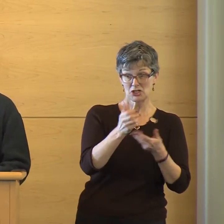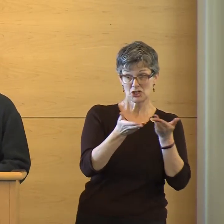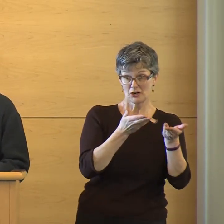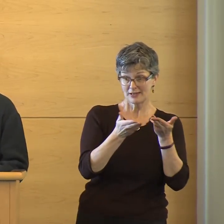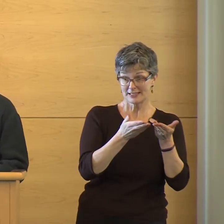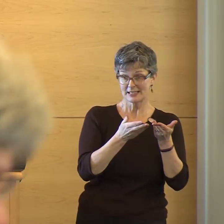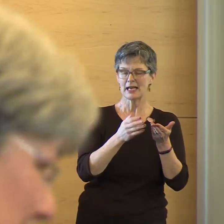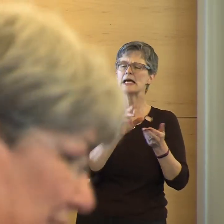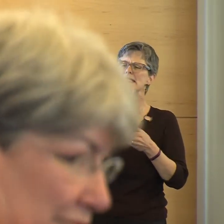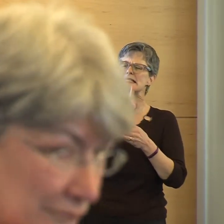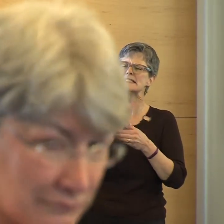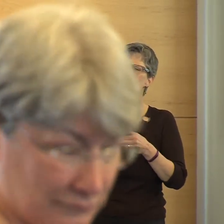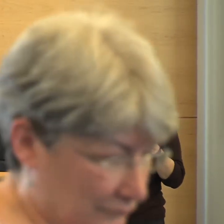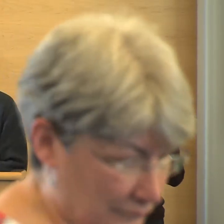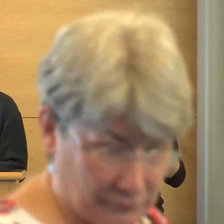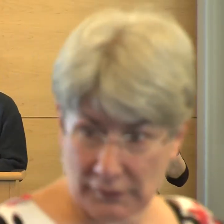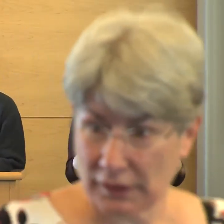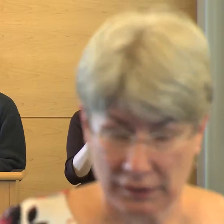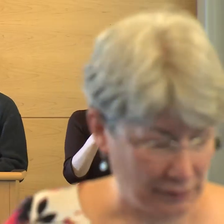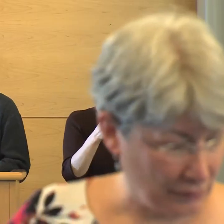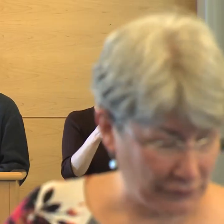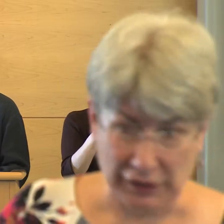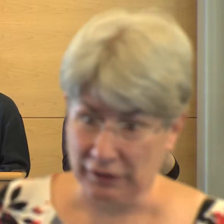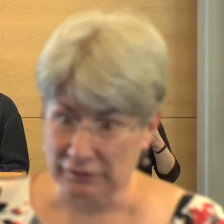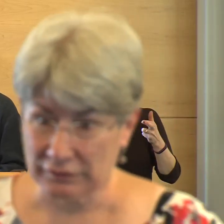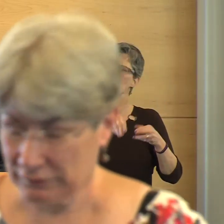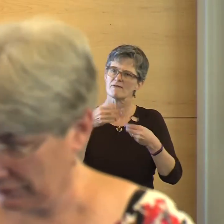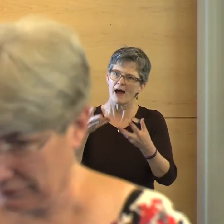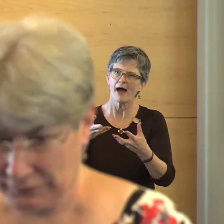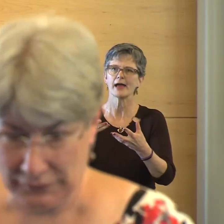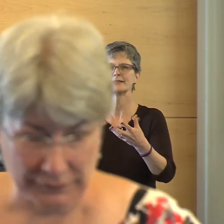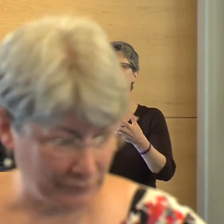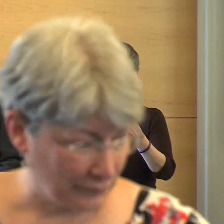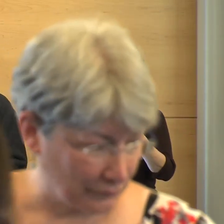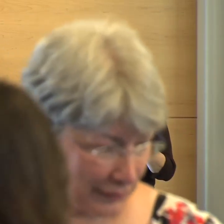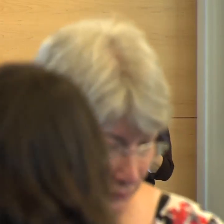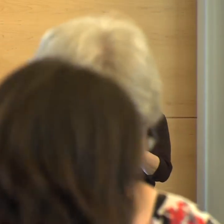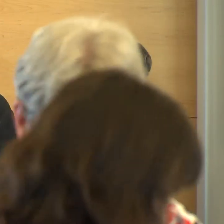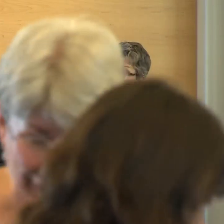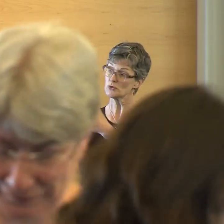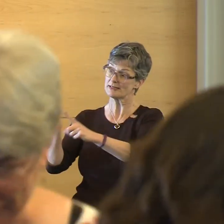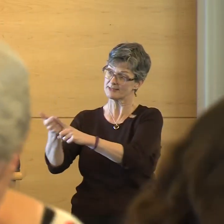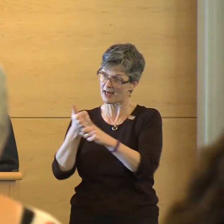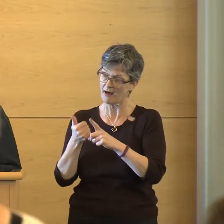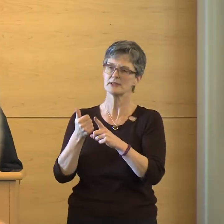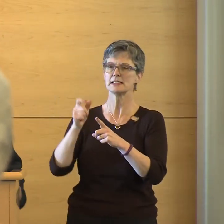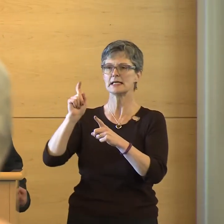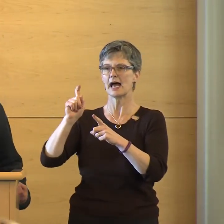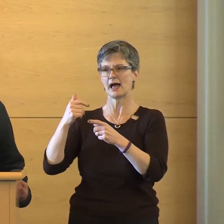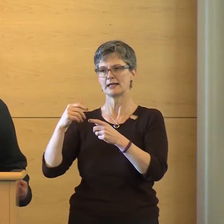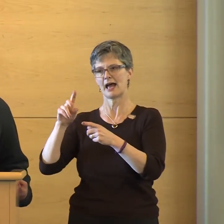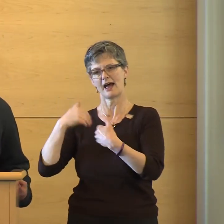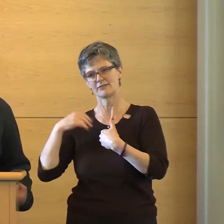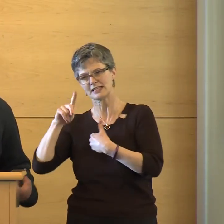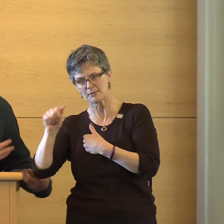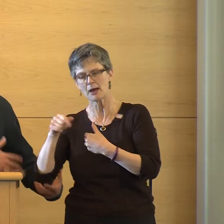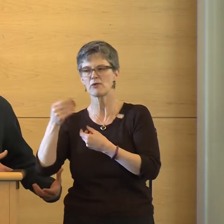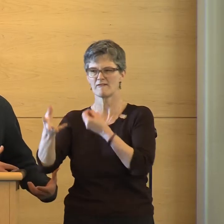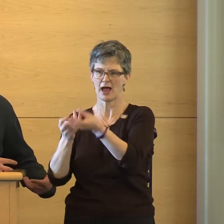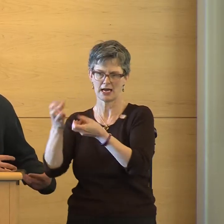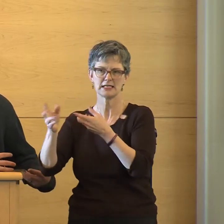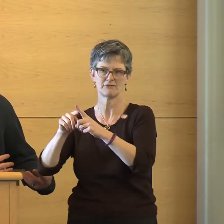at the University of Washington. So I thought I would share a little bit about kind of my role within the university. I'm